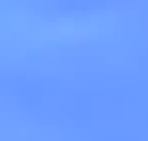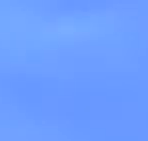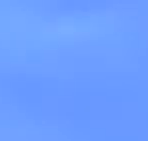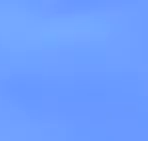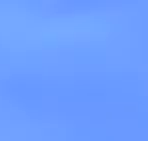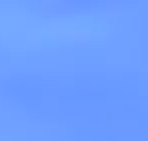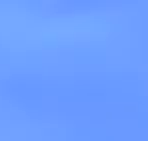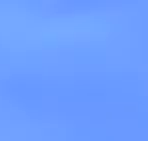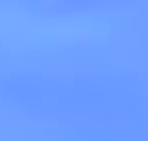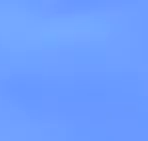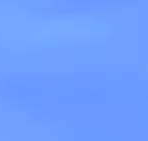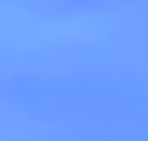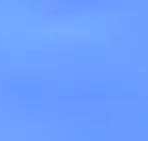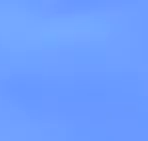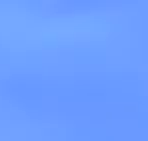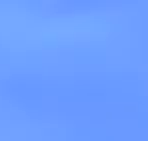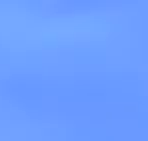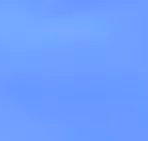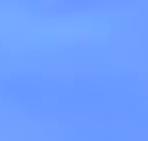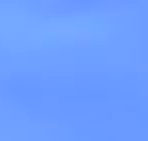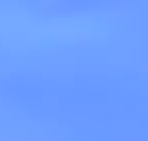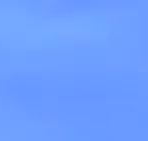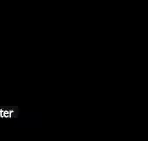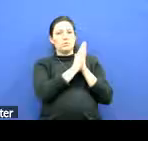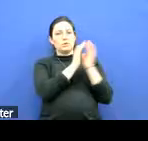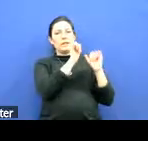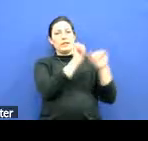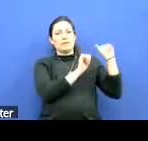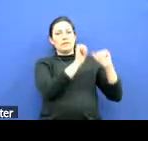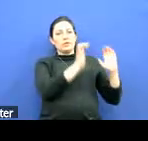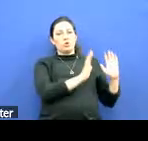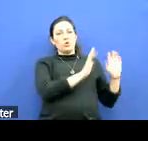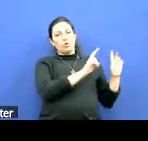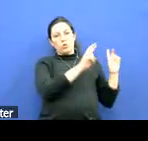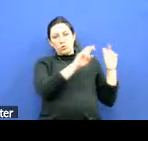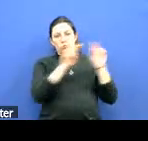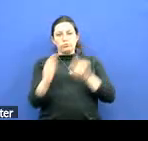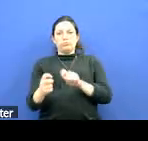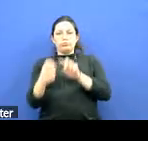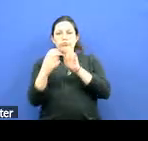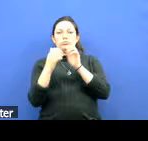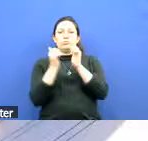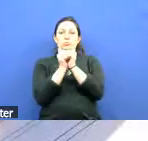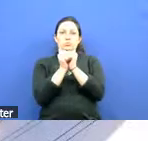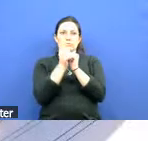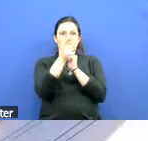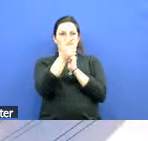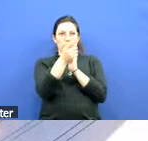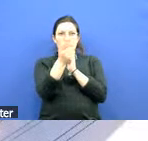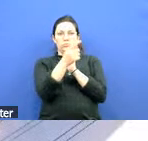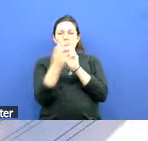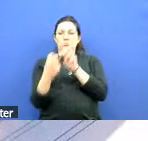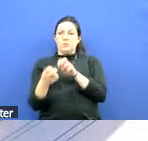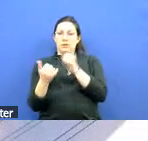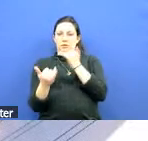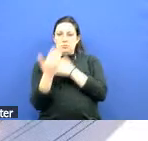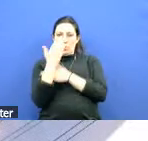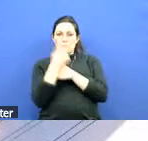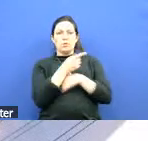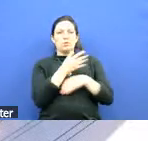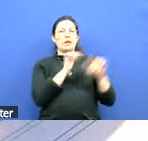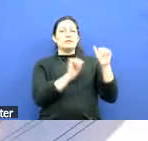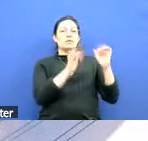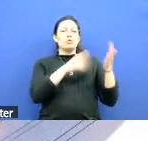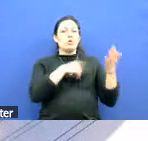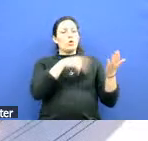ask our assessor to meet with them this morning. She looked over the proposed numbers,